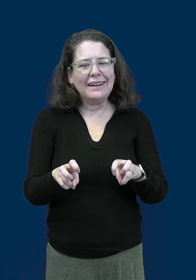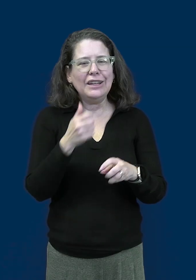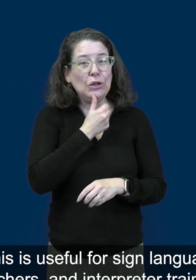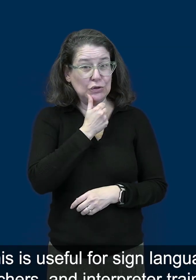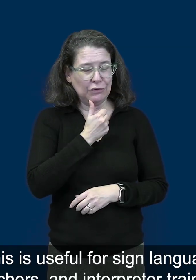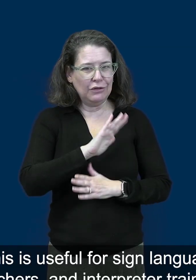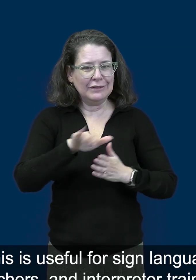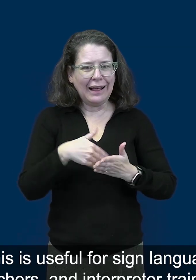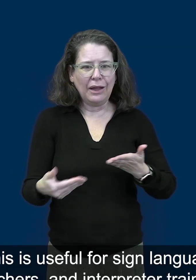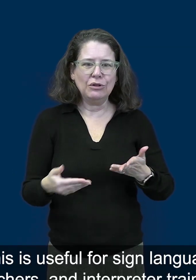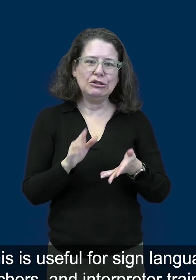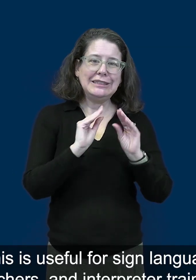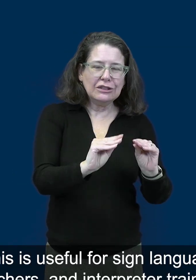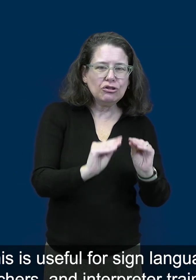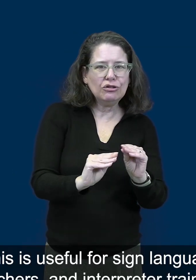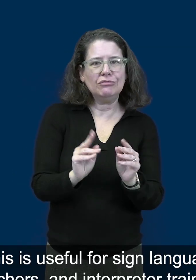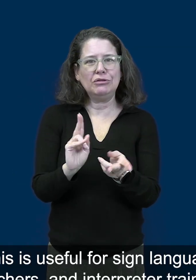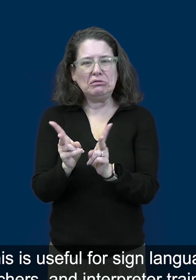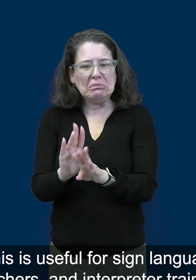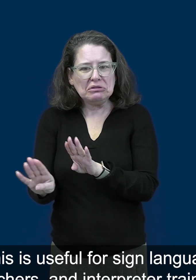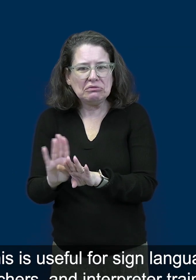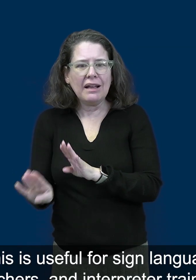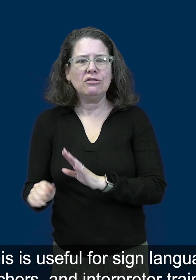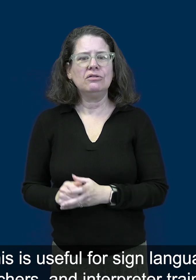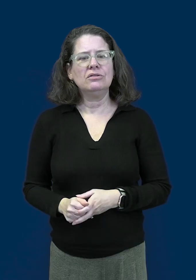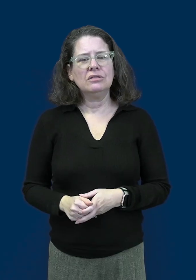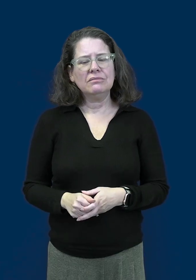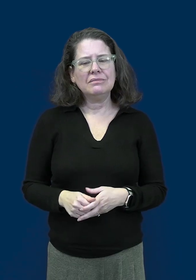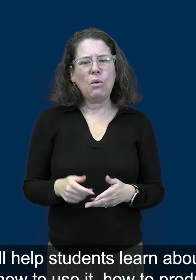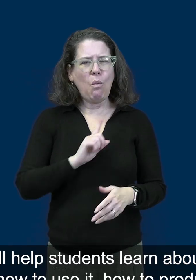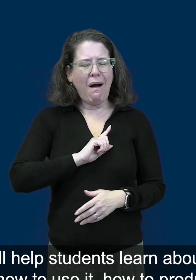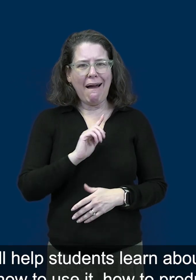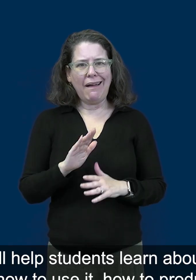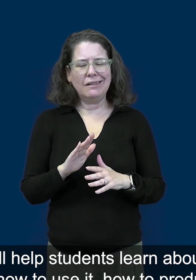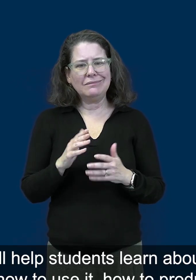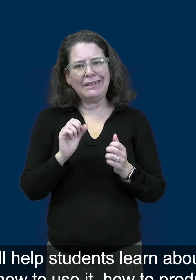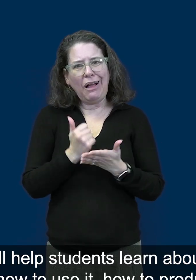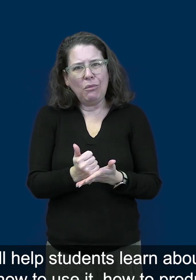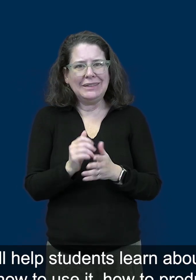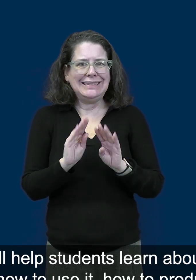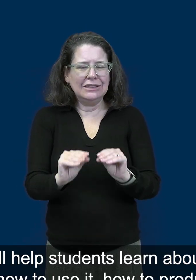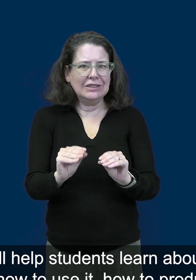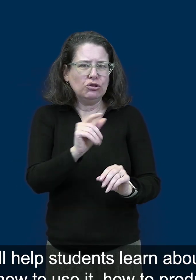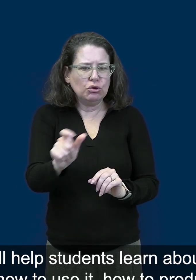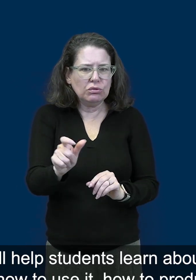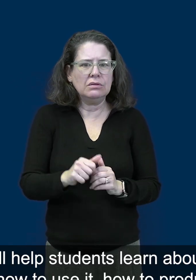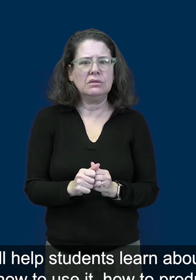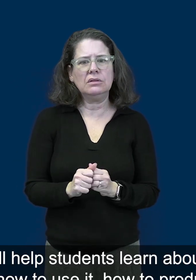This is useful for sign language teachers and interpreter trainers. It will help students learn about CA and how to use